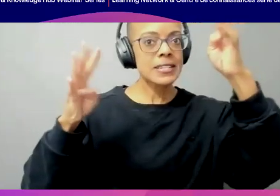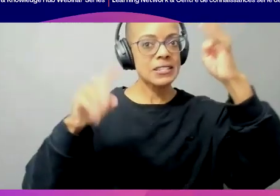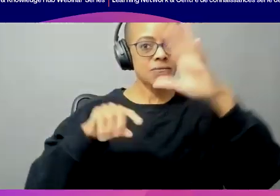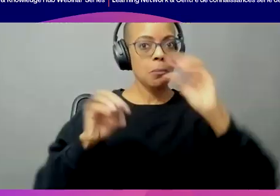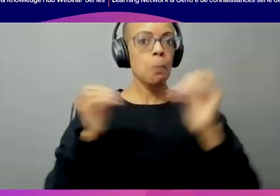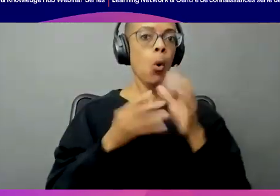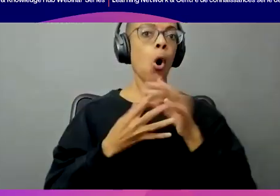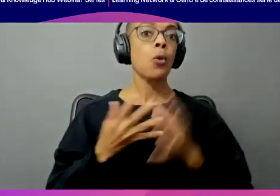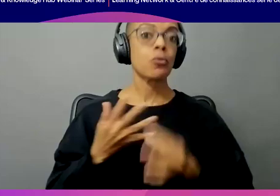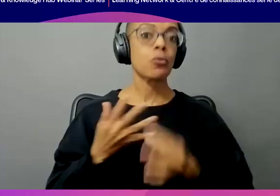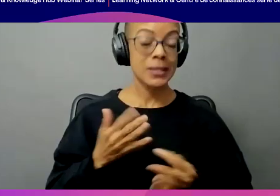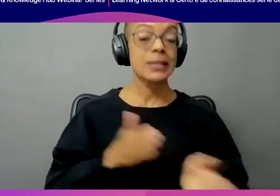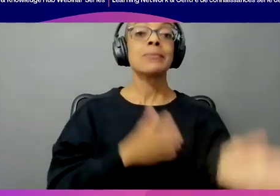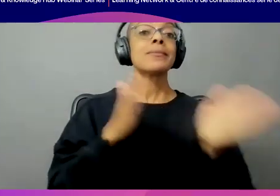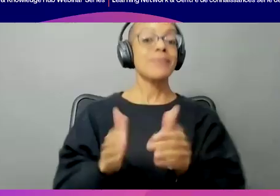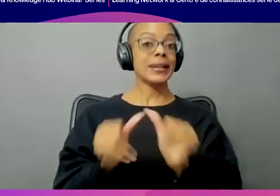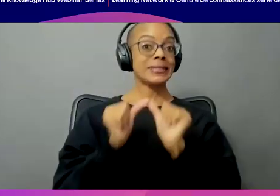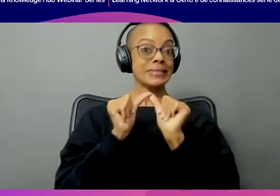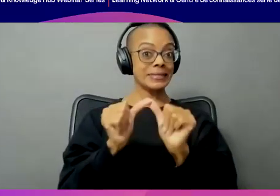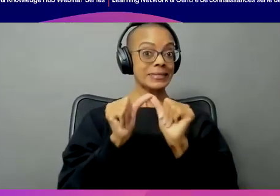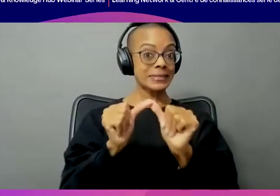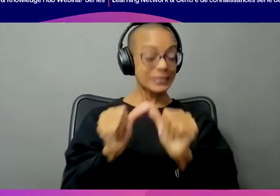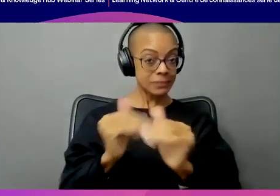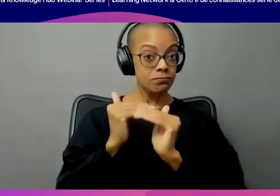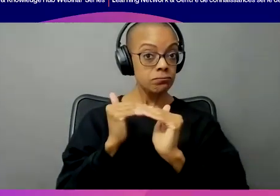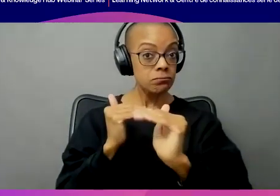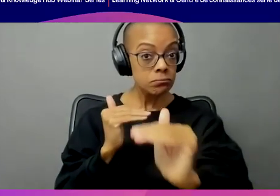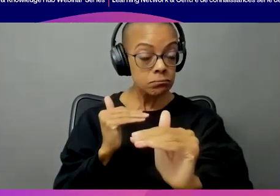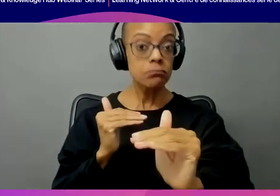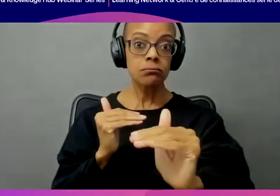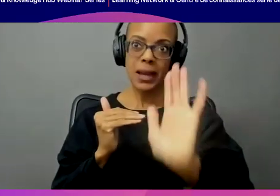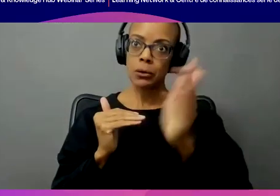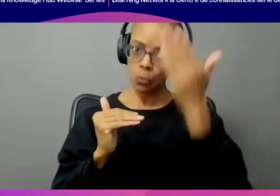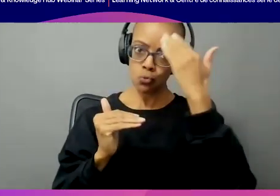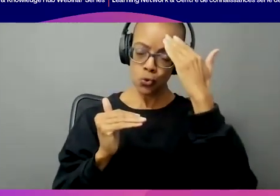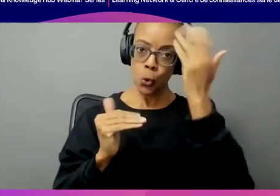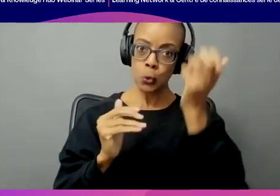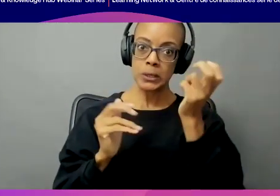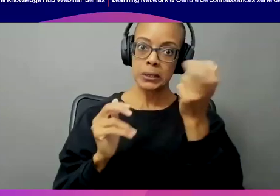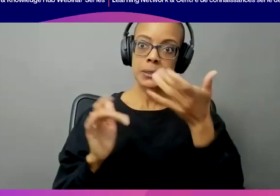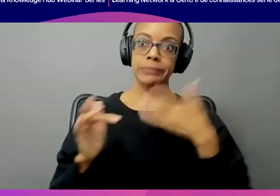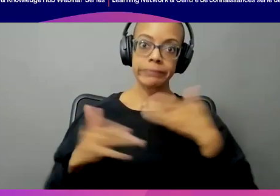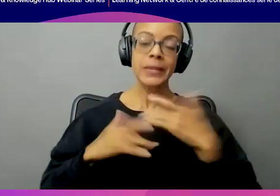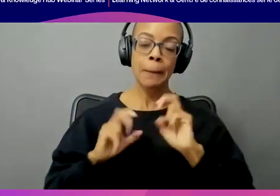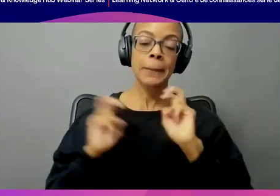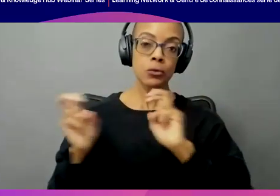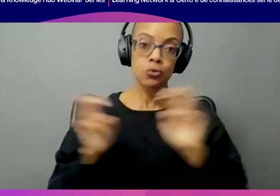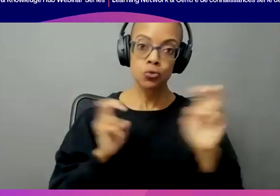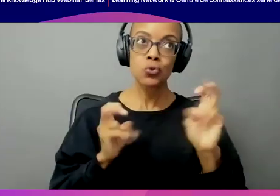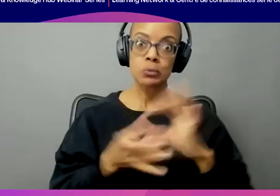about sustainability in that front, because I know that's a big issue, certainly with government, and